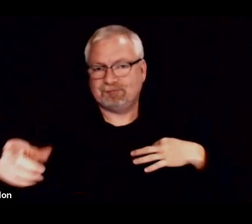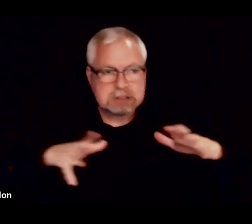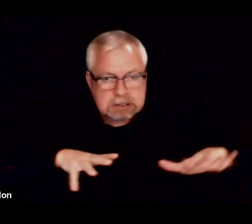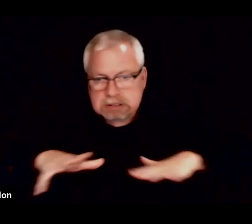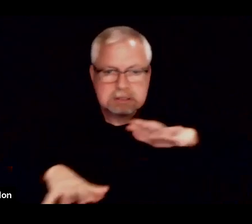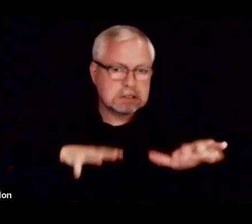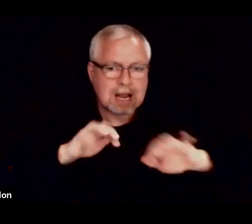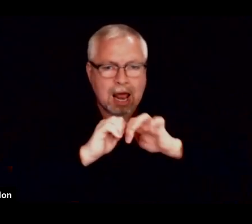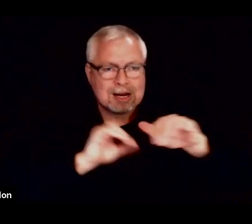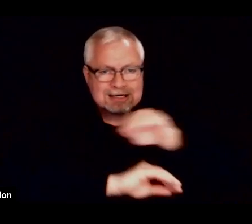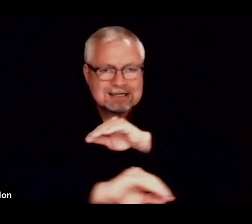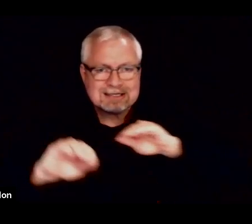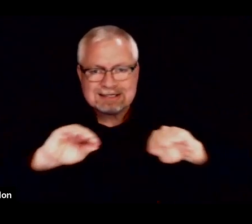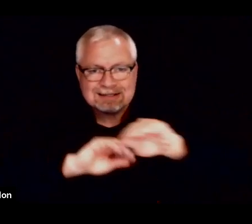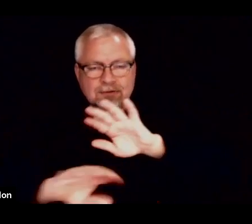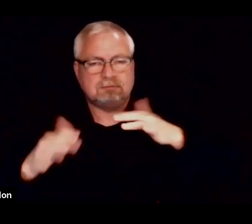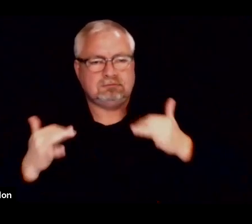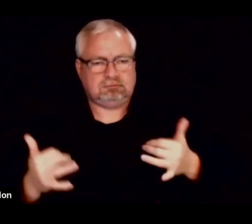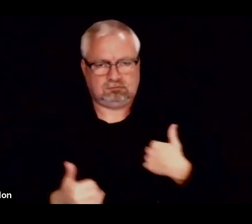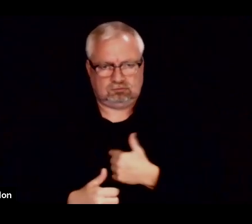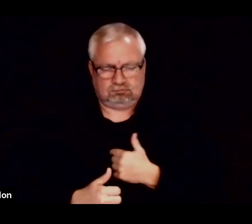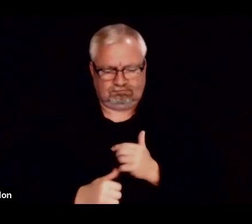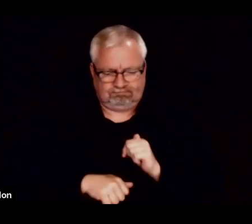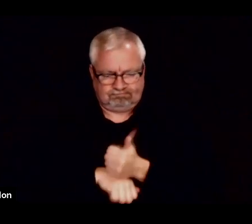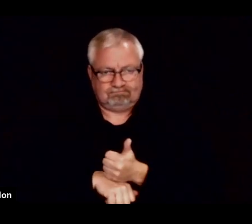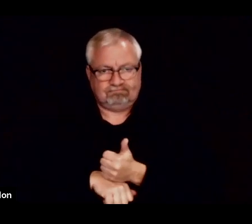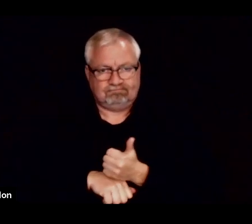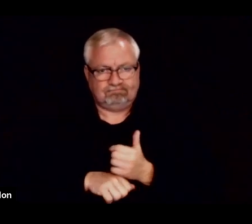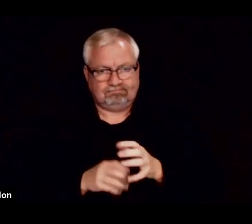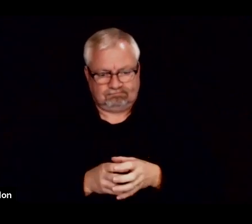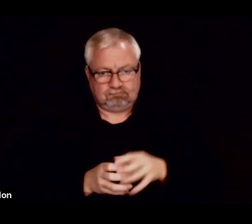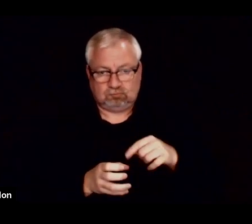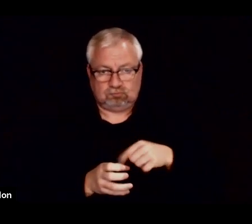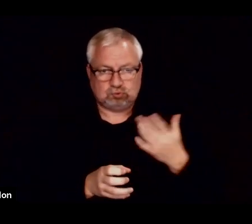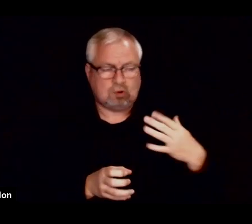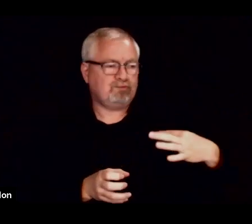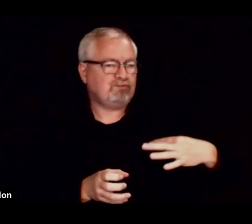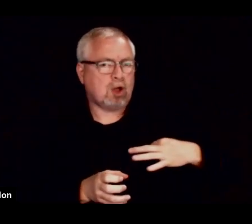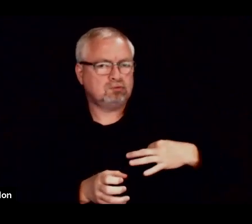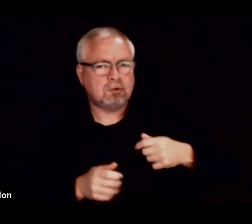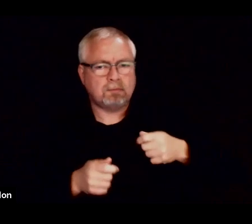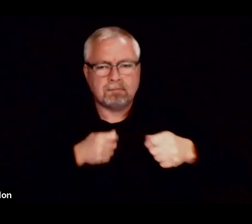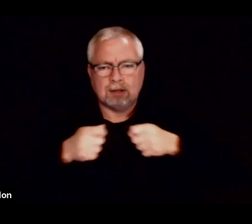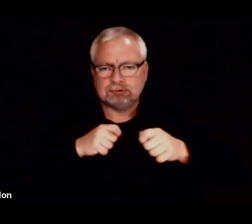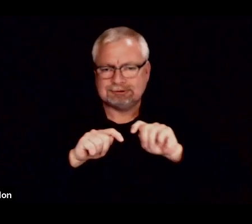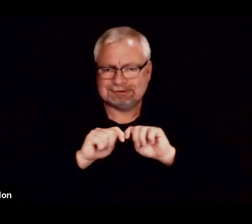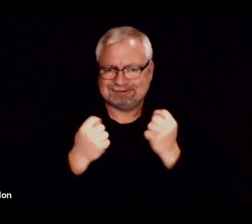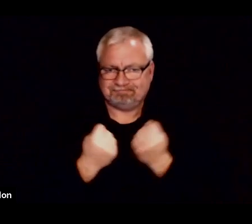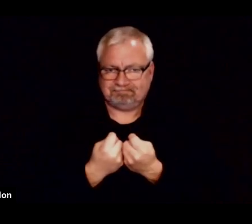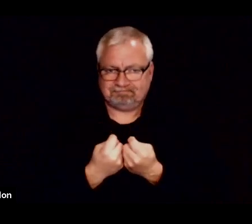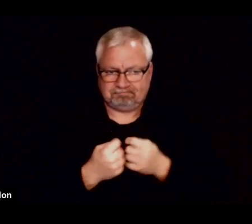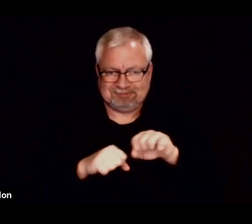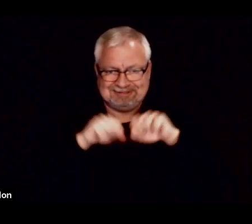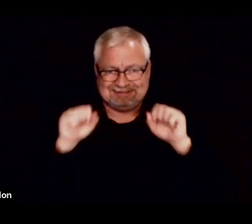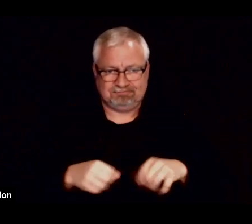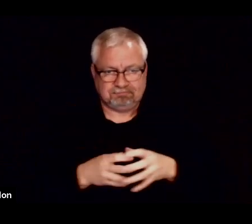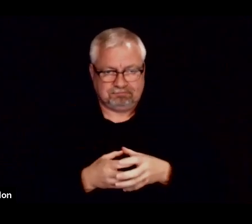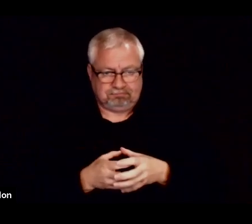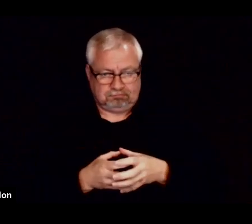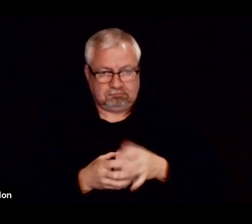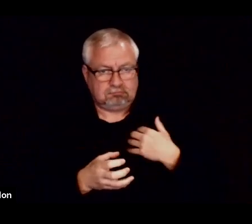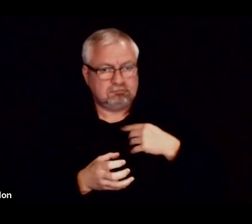We've built and put into place a volunteer management system that helps connect facilities to